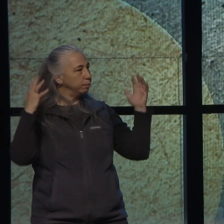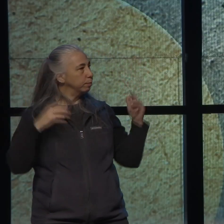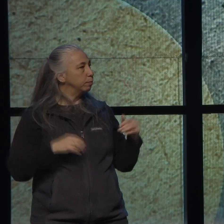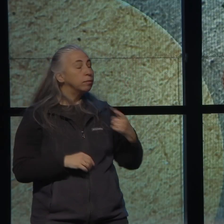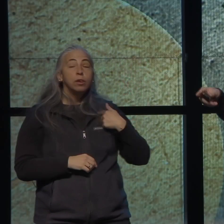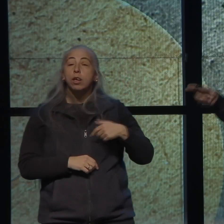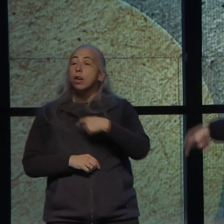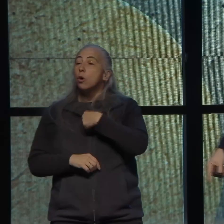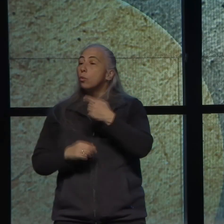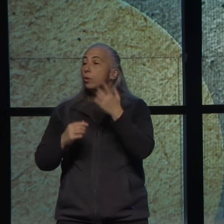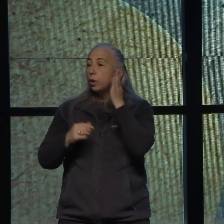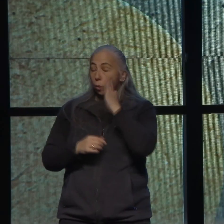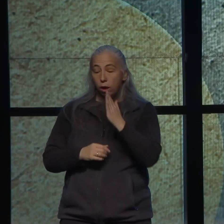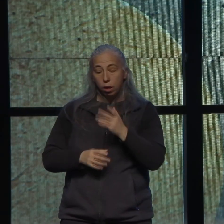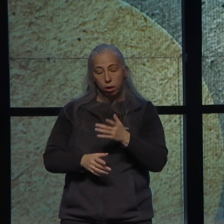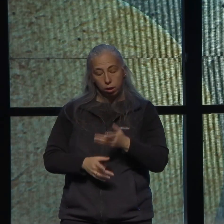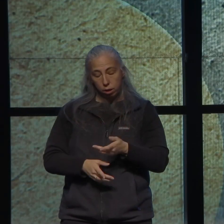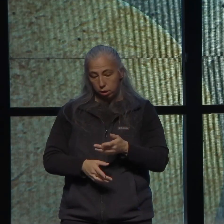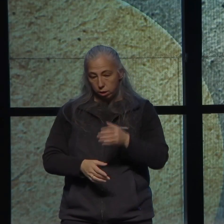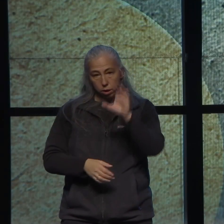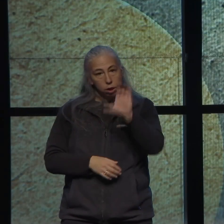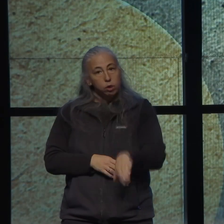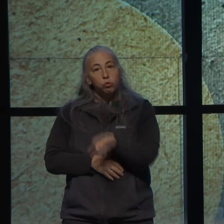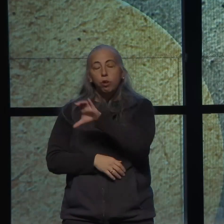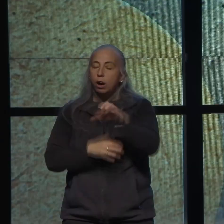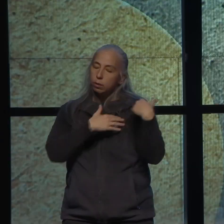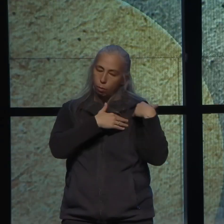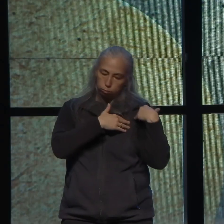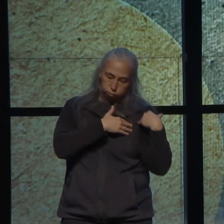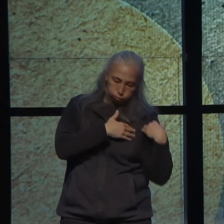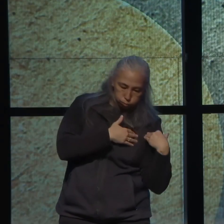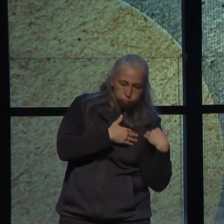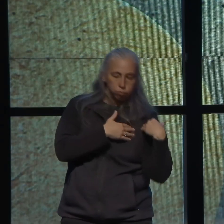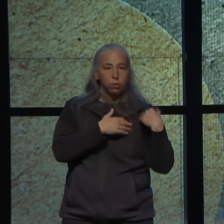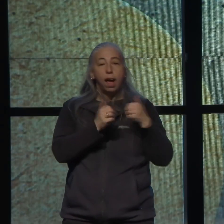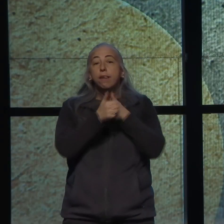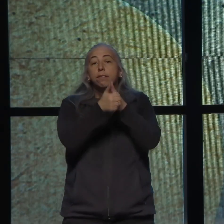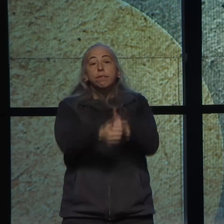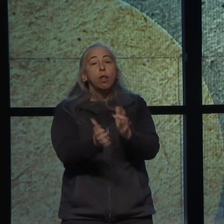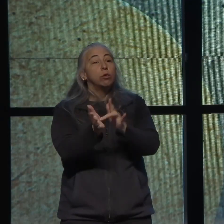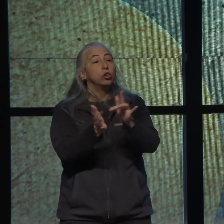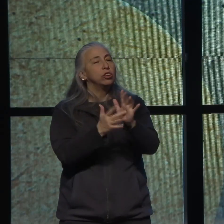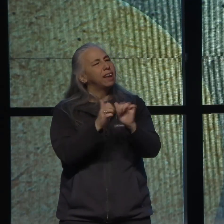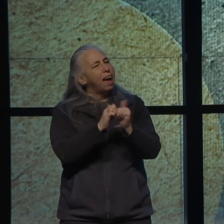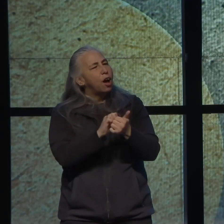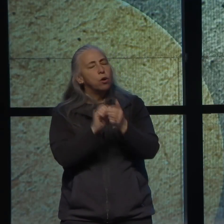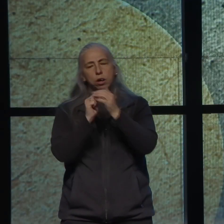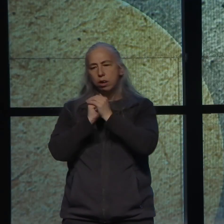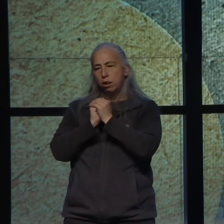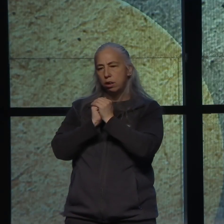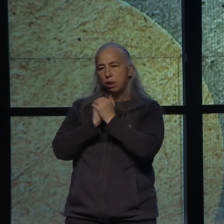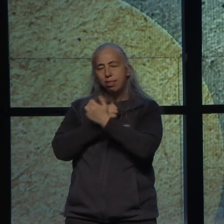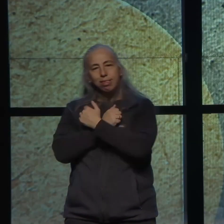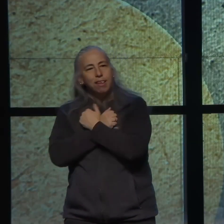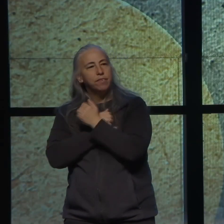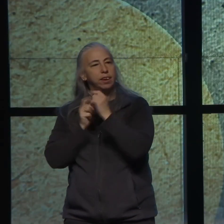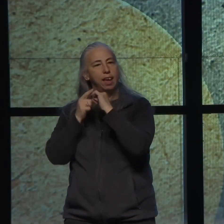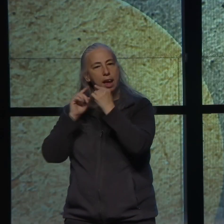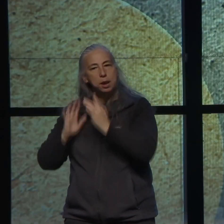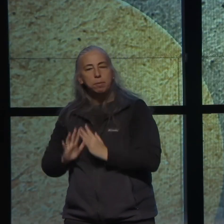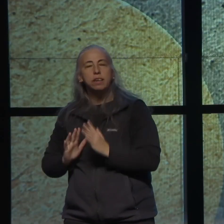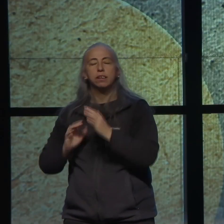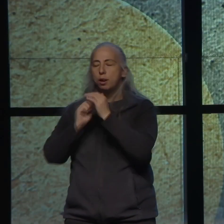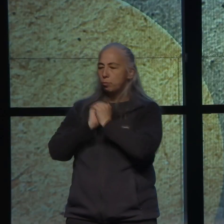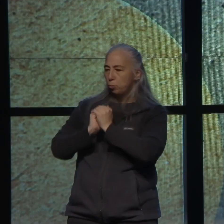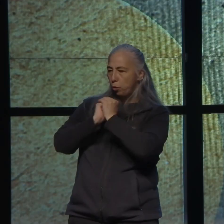We will take up our cross and follow Jesus by loving our enemies, by praying for those who persecute us and abandon